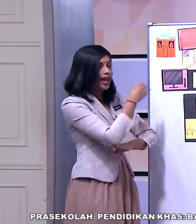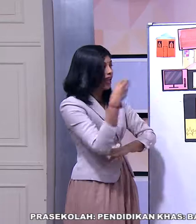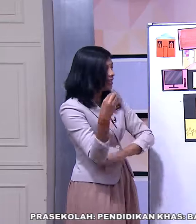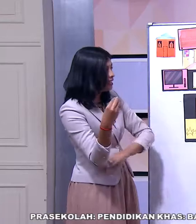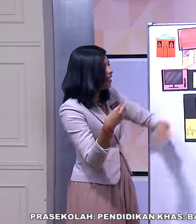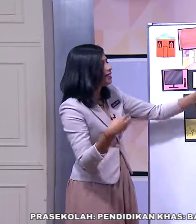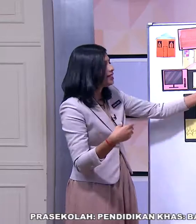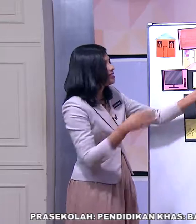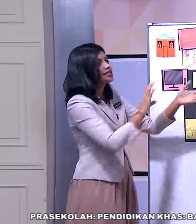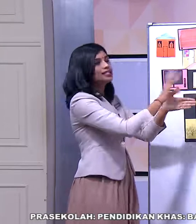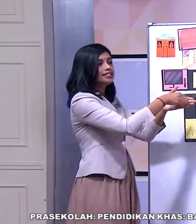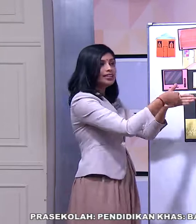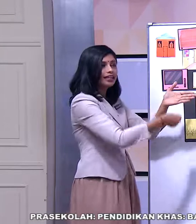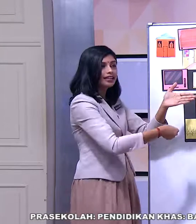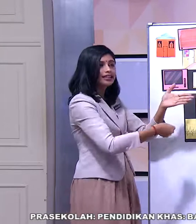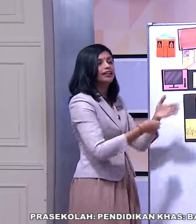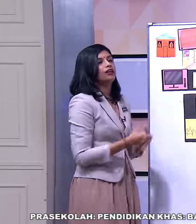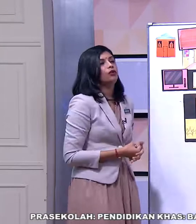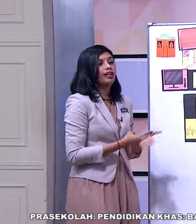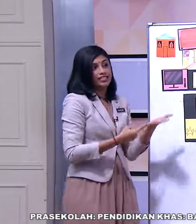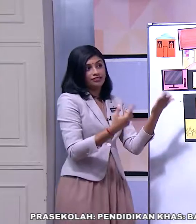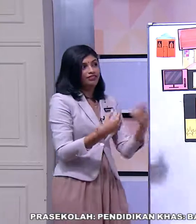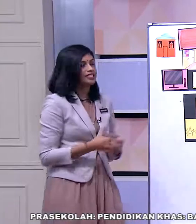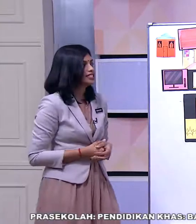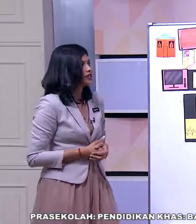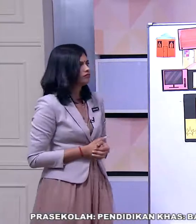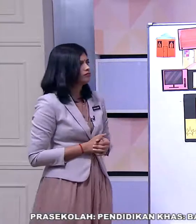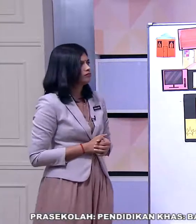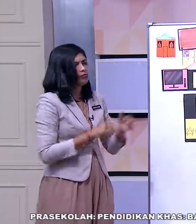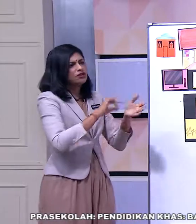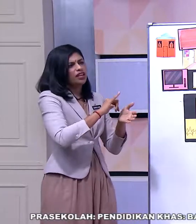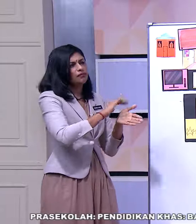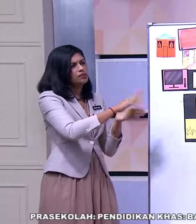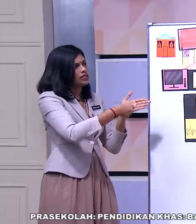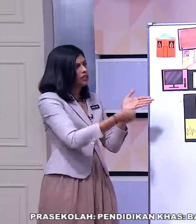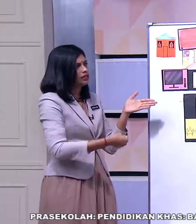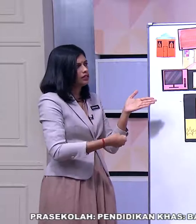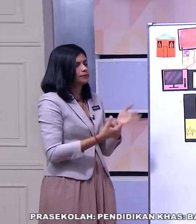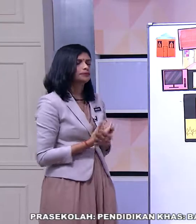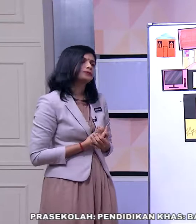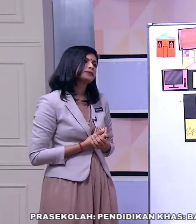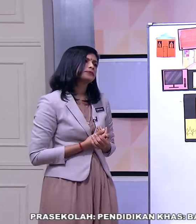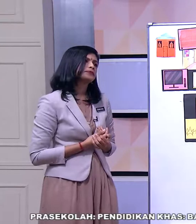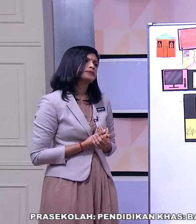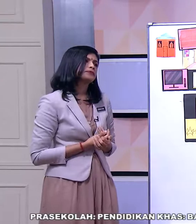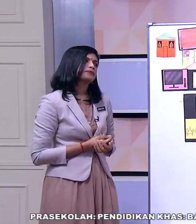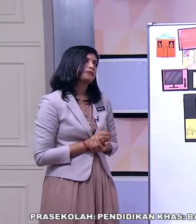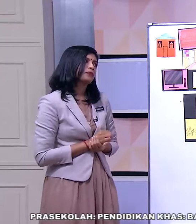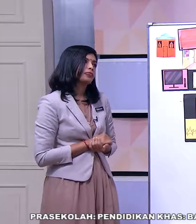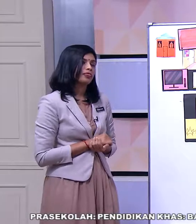and this sink. Sink. What is the difference? I think... Sink. No, it's